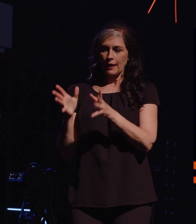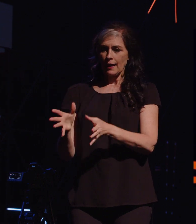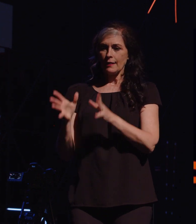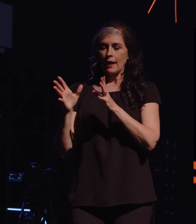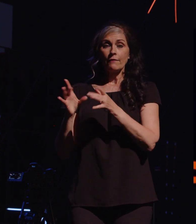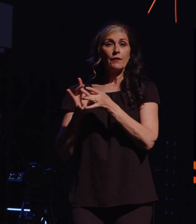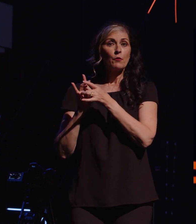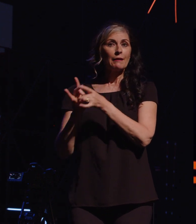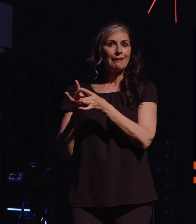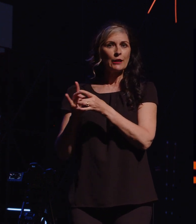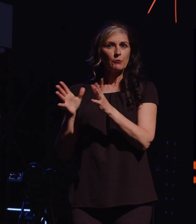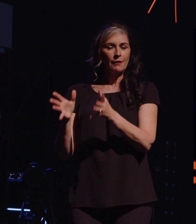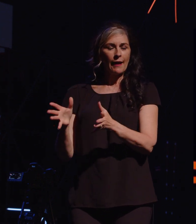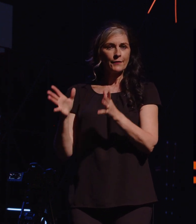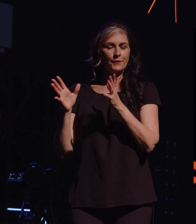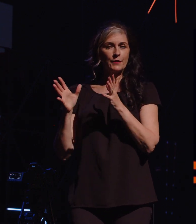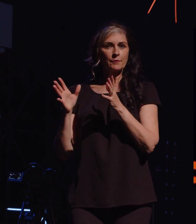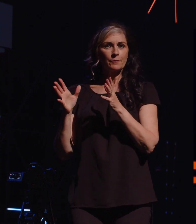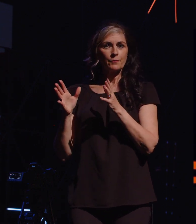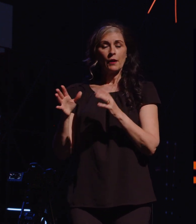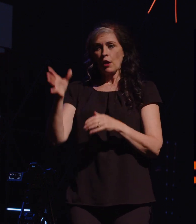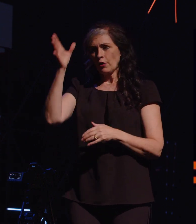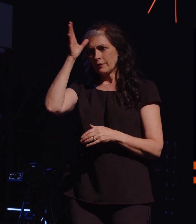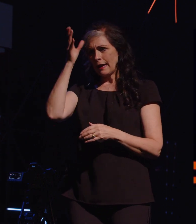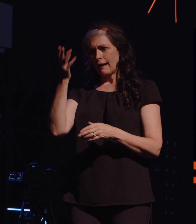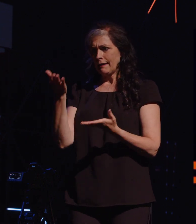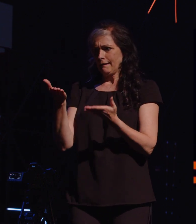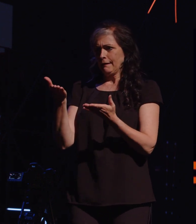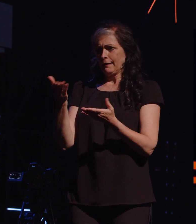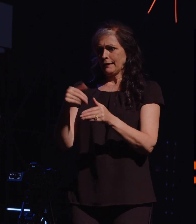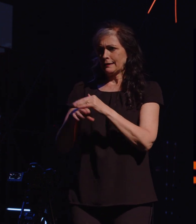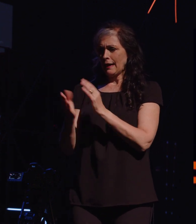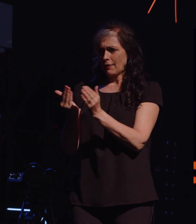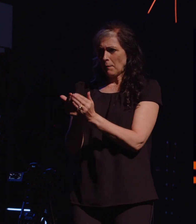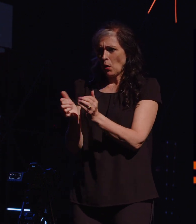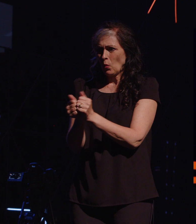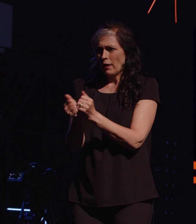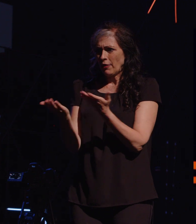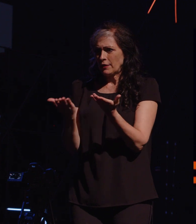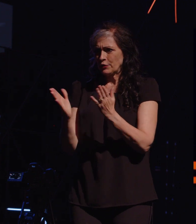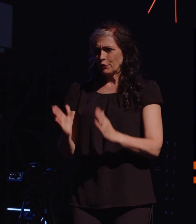these relationships. They left their dad sitting in the boat with the servants,